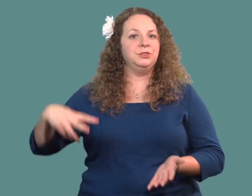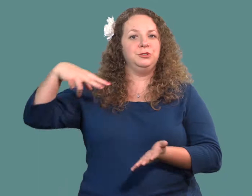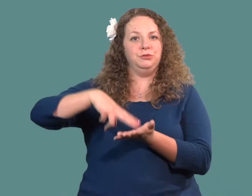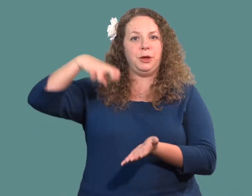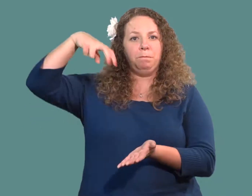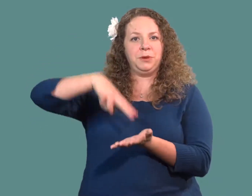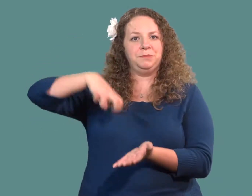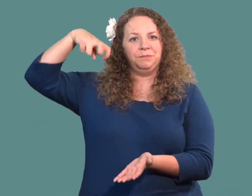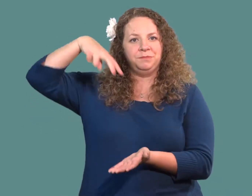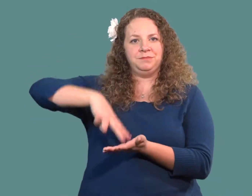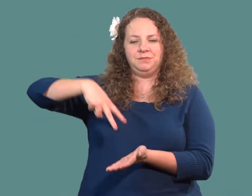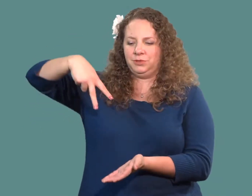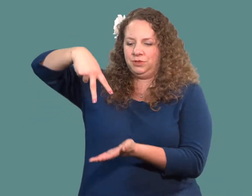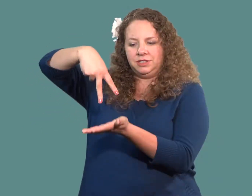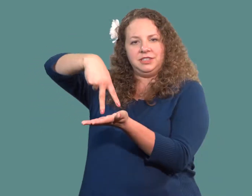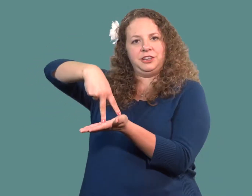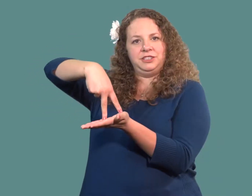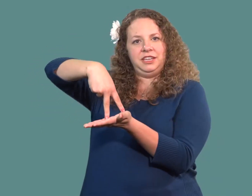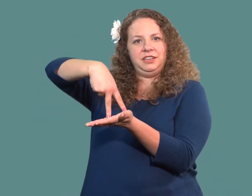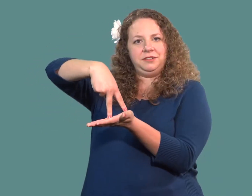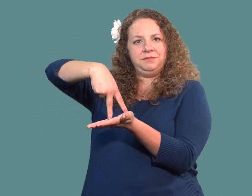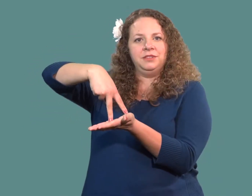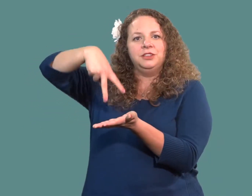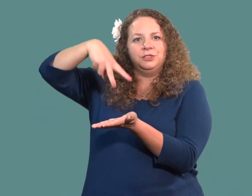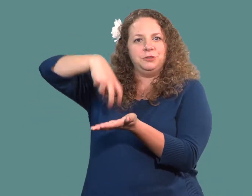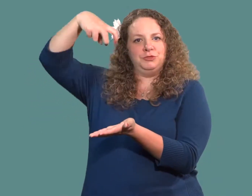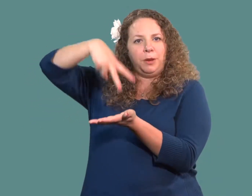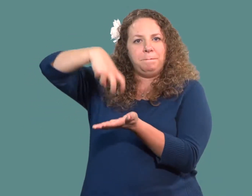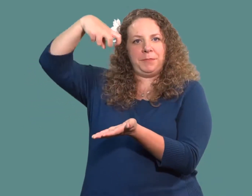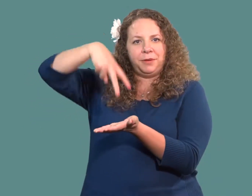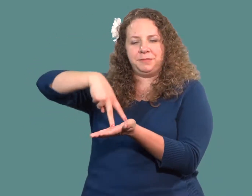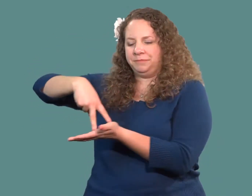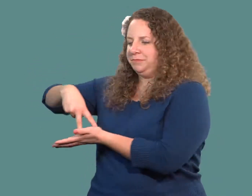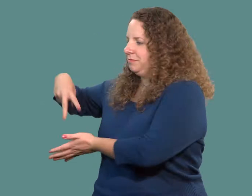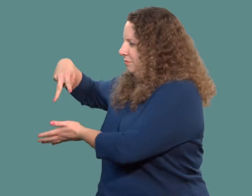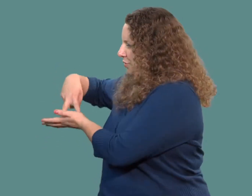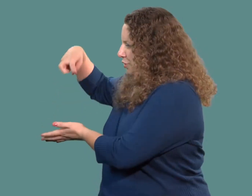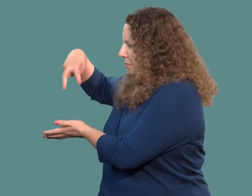To jump, so this is like you're standing, so jump, jump.